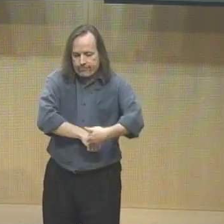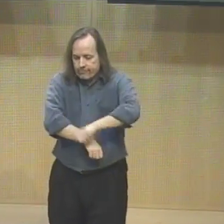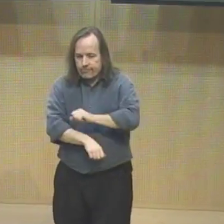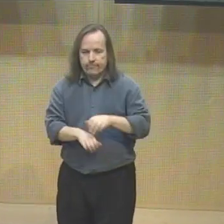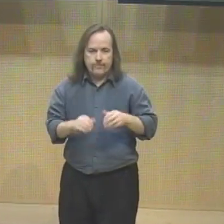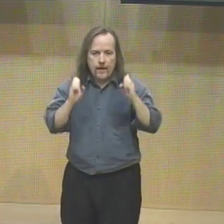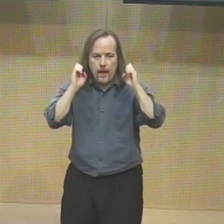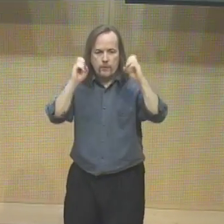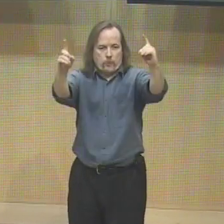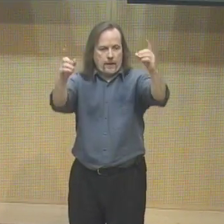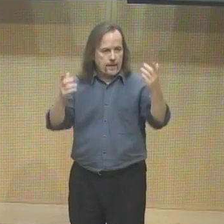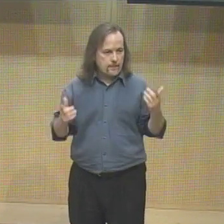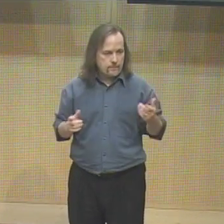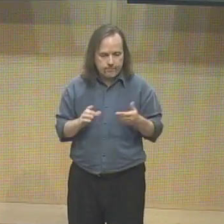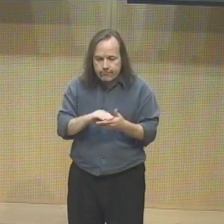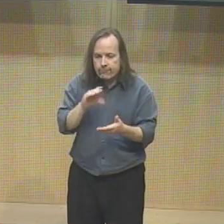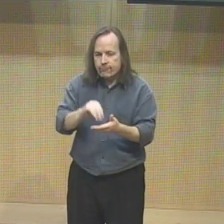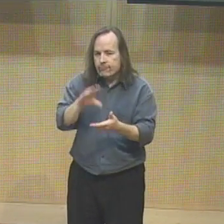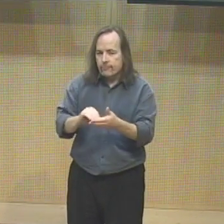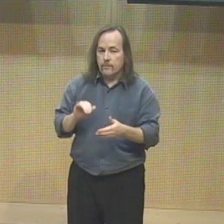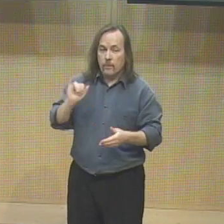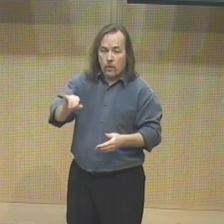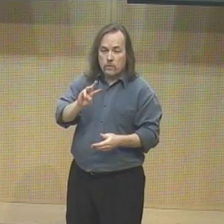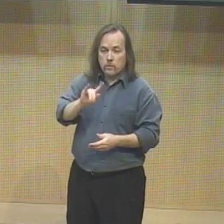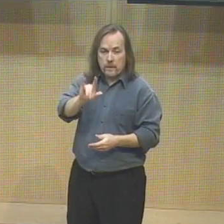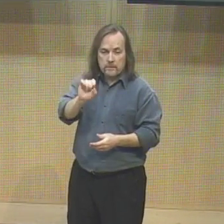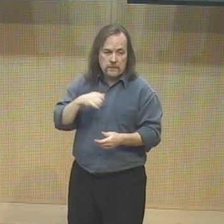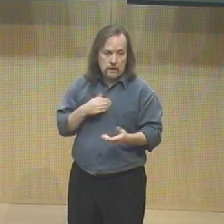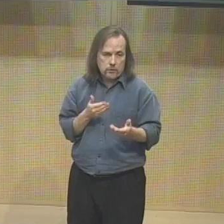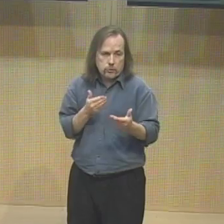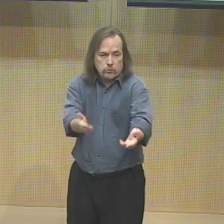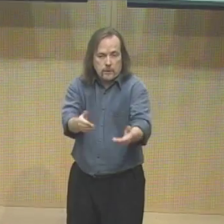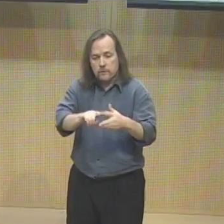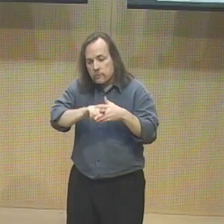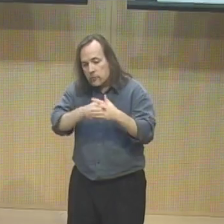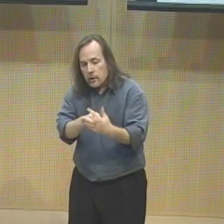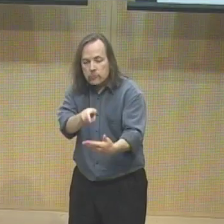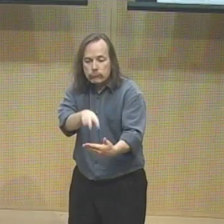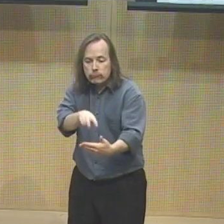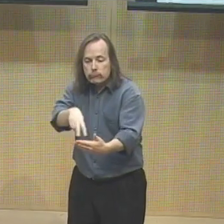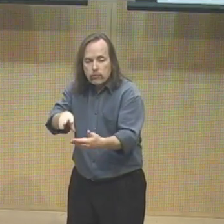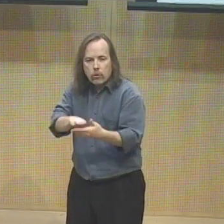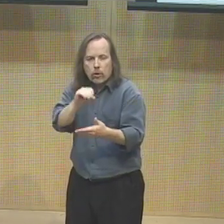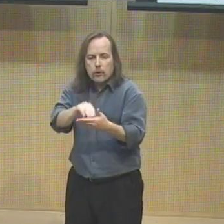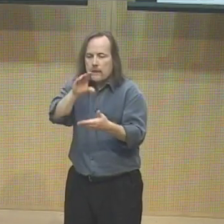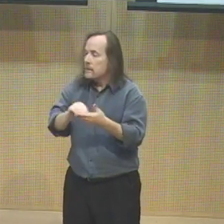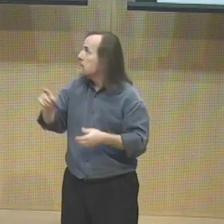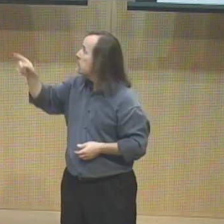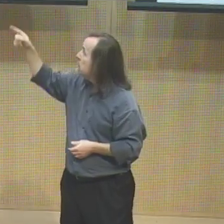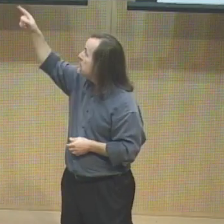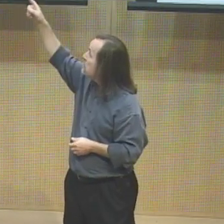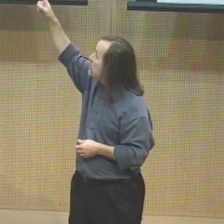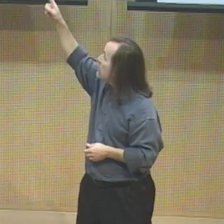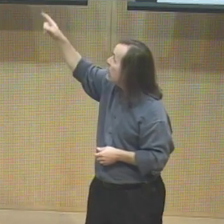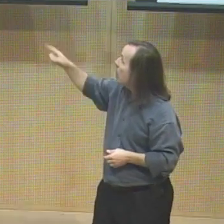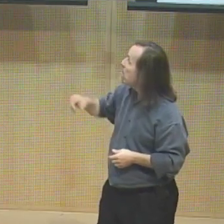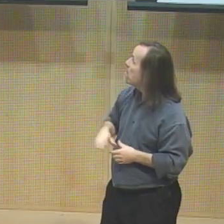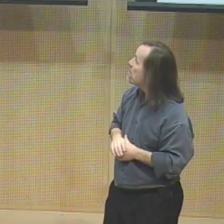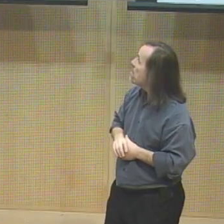You have to really be educated. You have to take the time to look at websites and start reading and become familiar with how to invest and what it